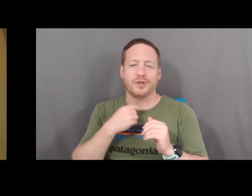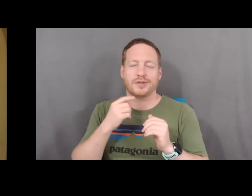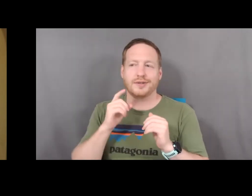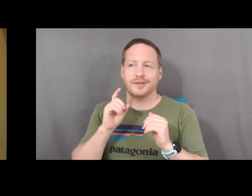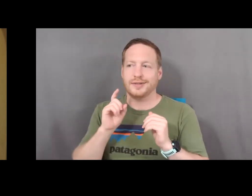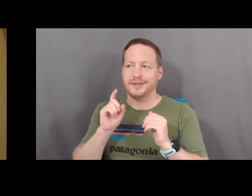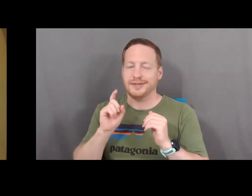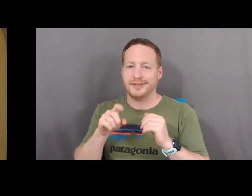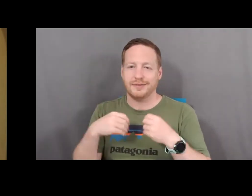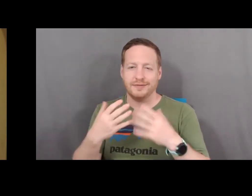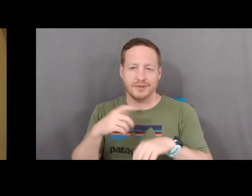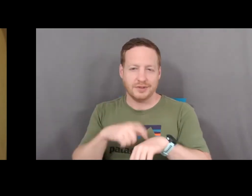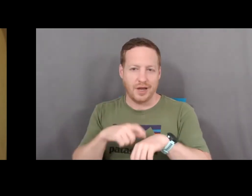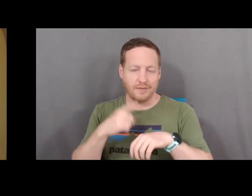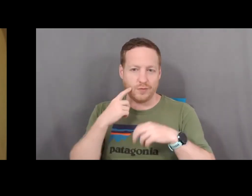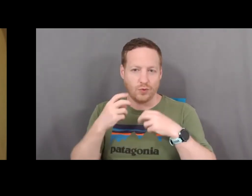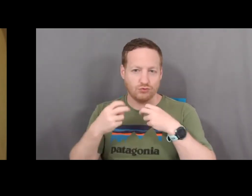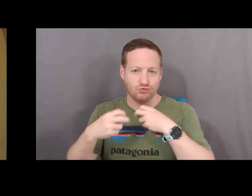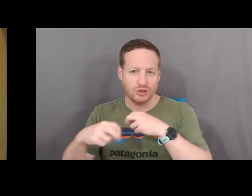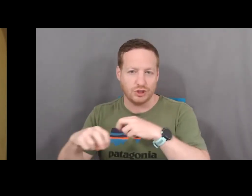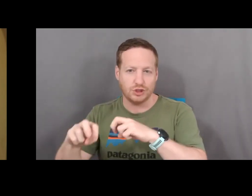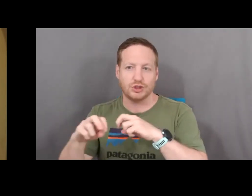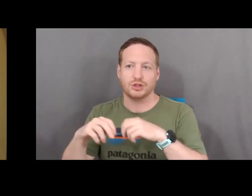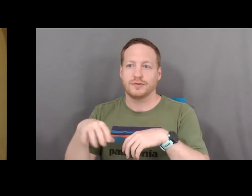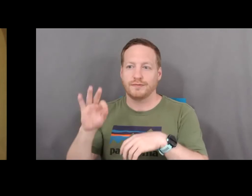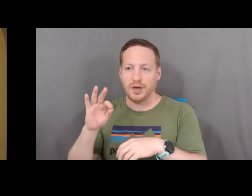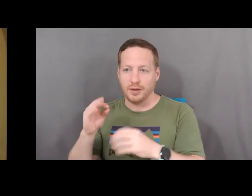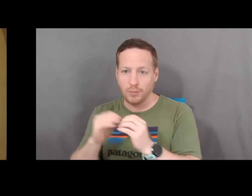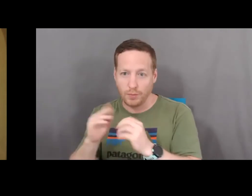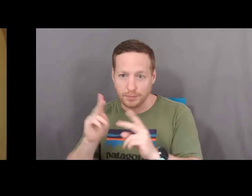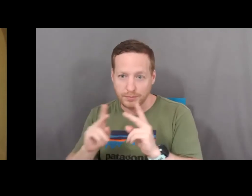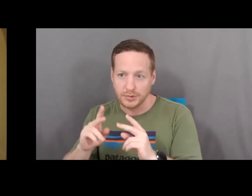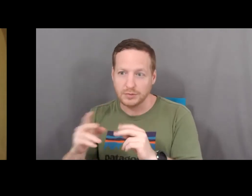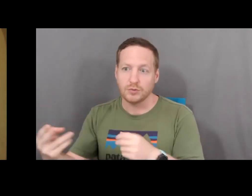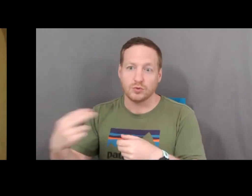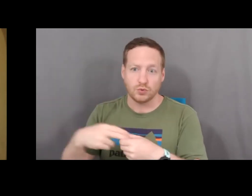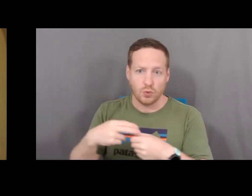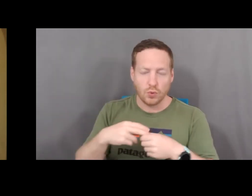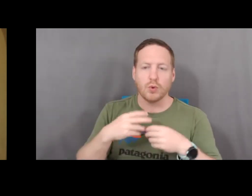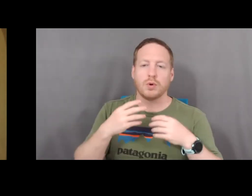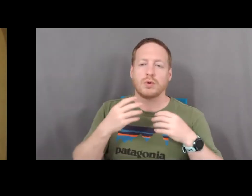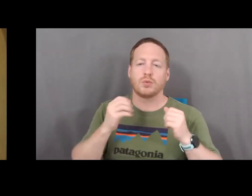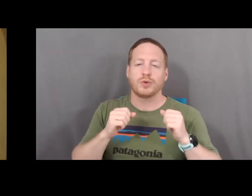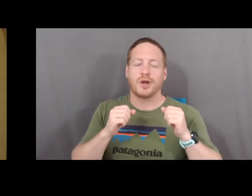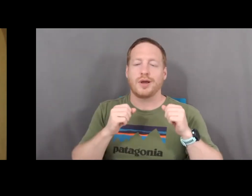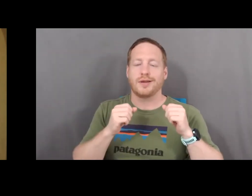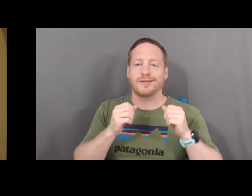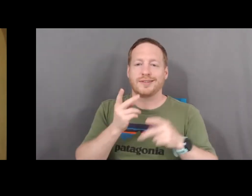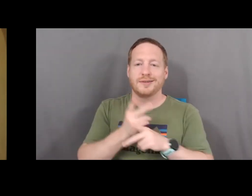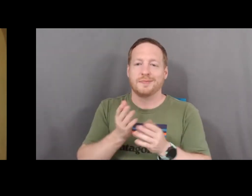for those individuals who are thinking about leaving, please give us time for transition to be able to have people join the board and we can then